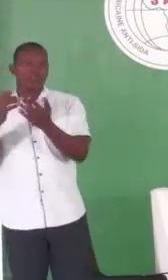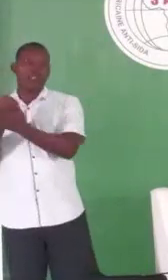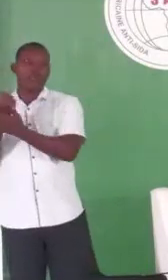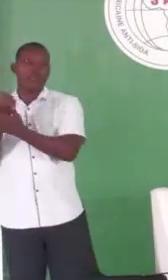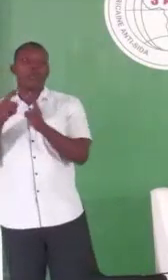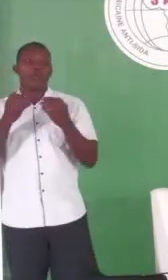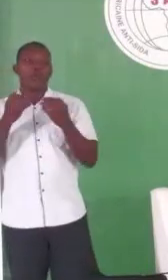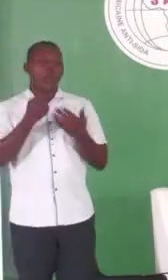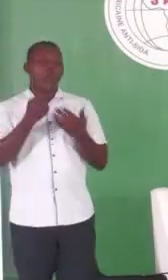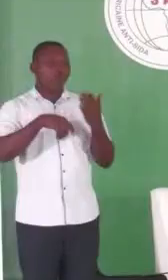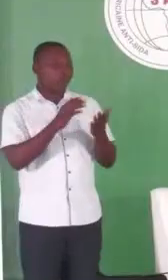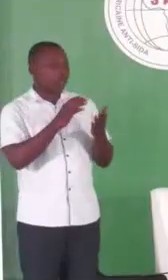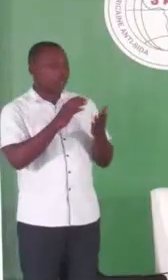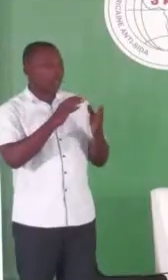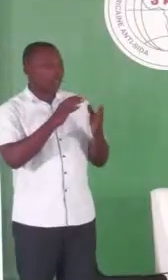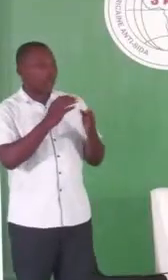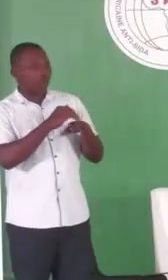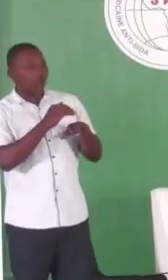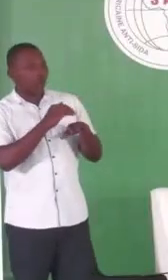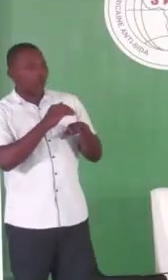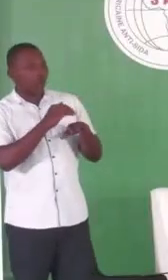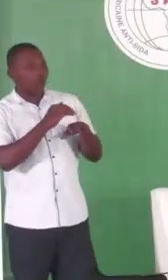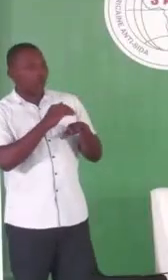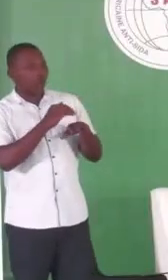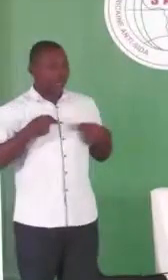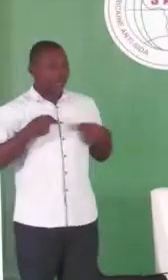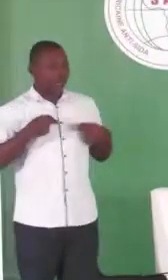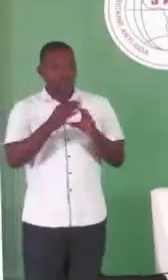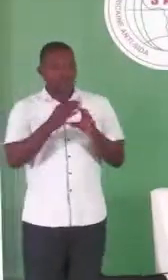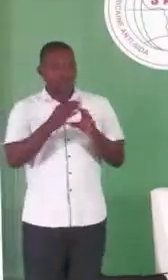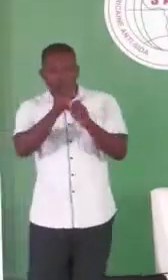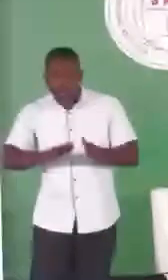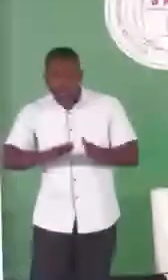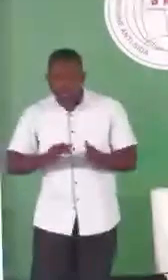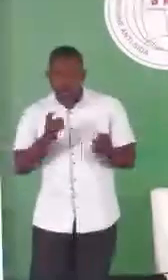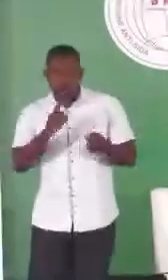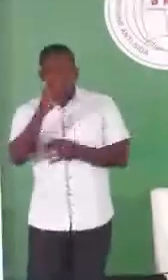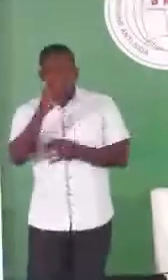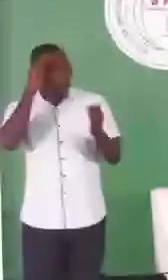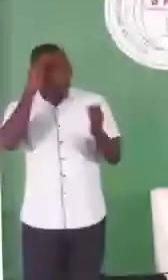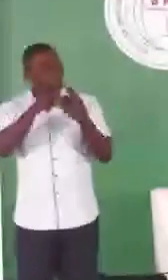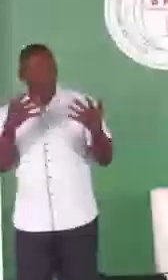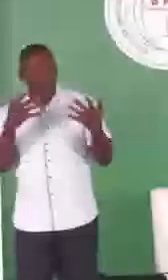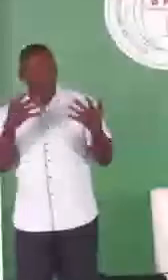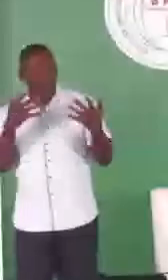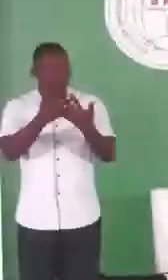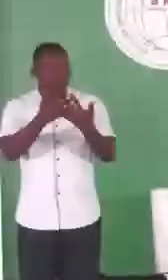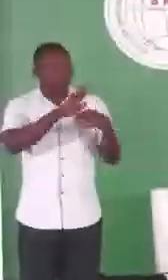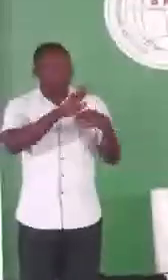we call community healthcare workers, where we are hoping to integrate these siloed